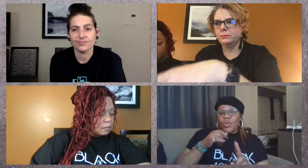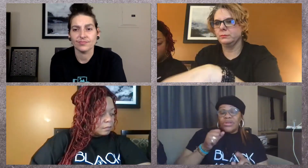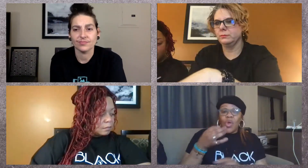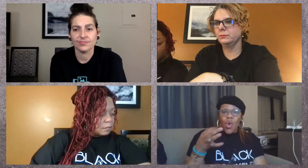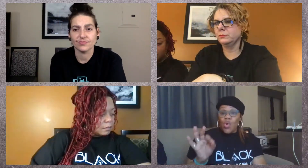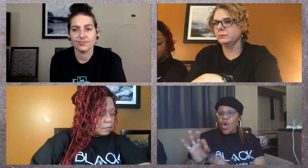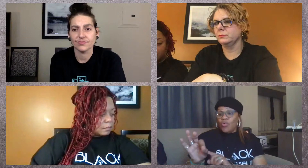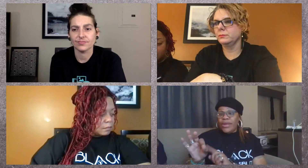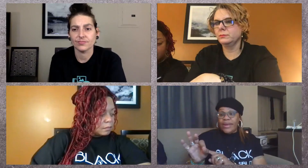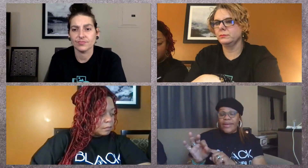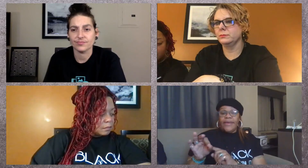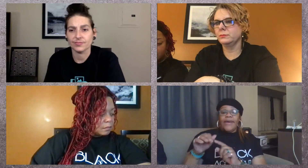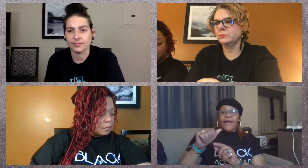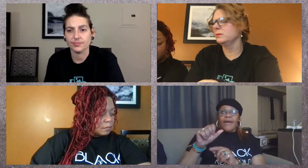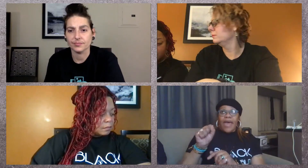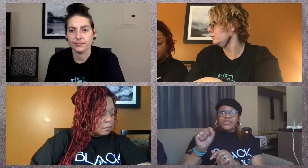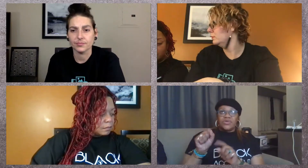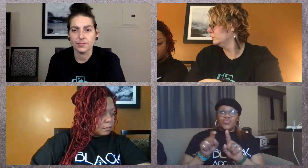They're like, that's not my experience.